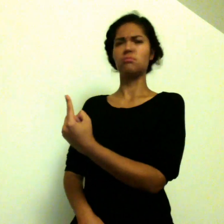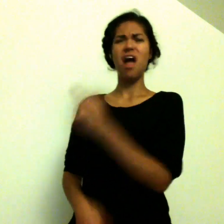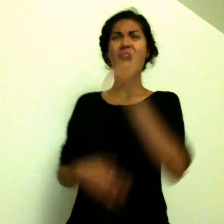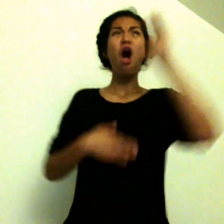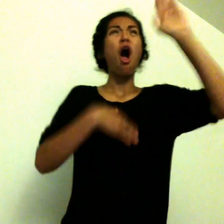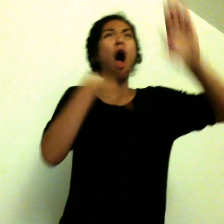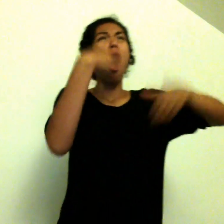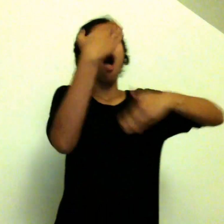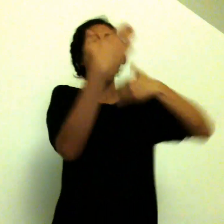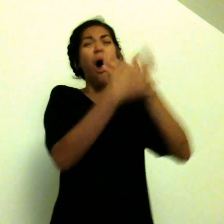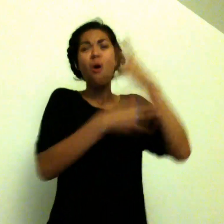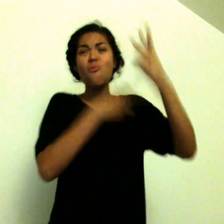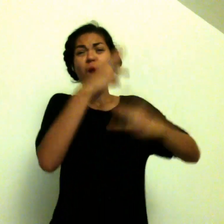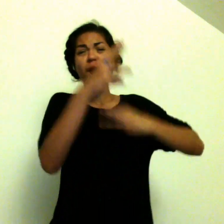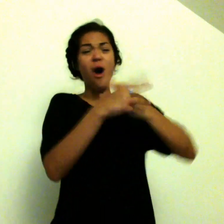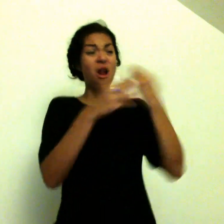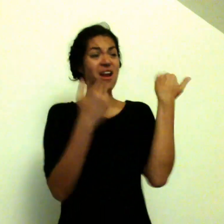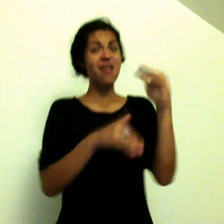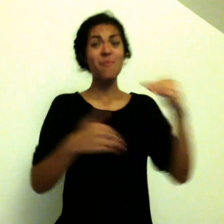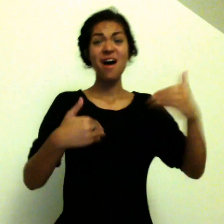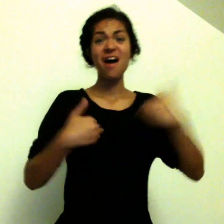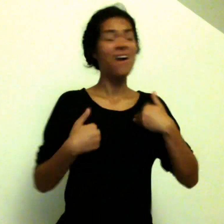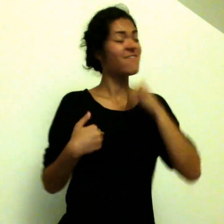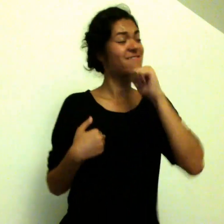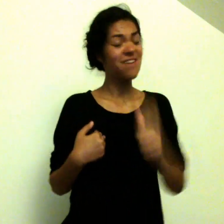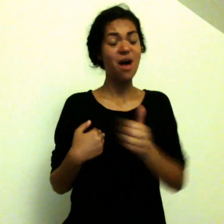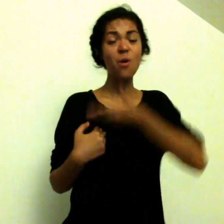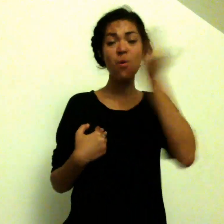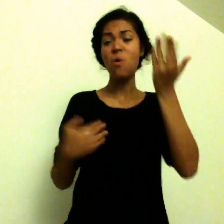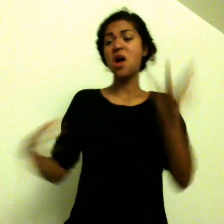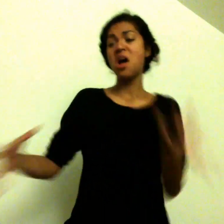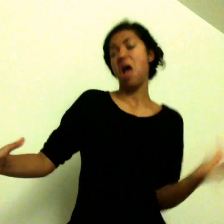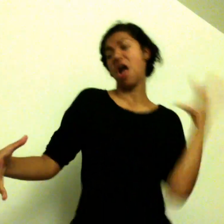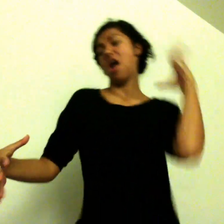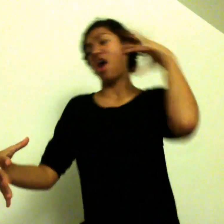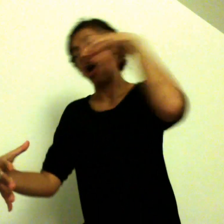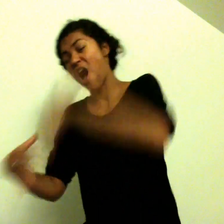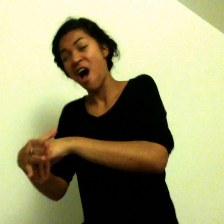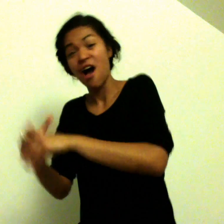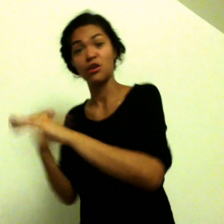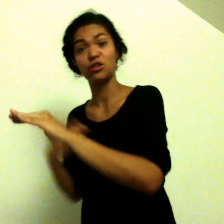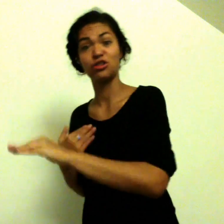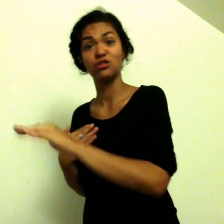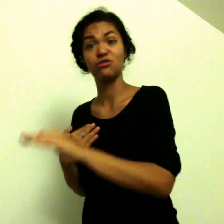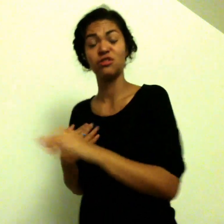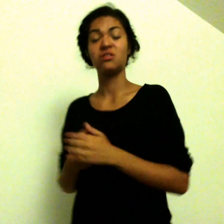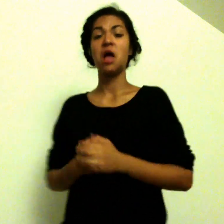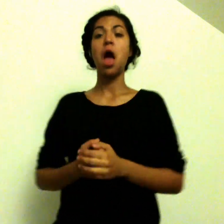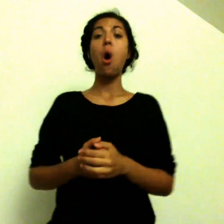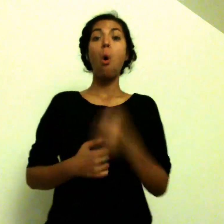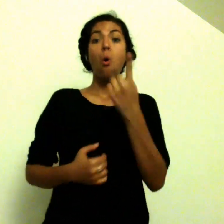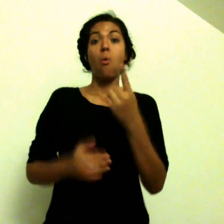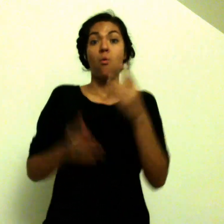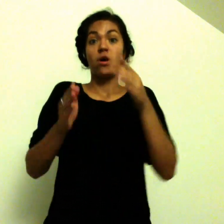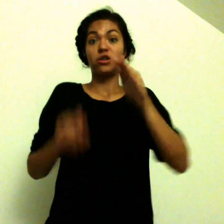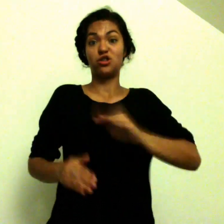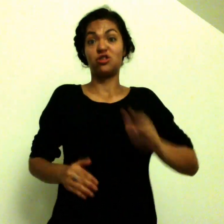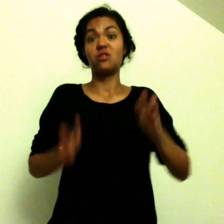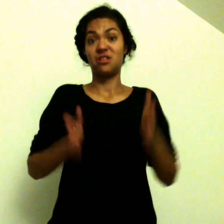of God. Listen to me carefully now. A child has an immense capacity to believe. It